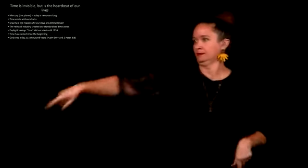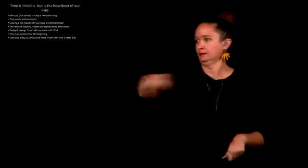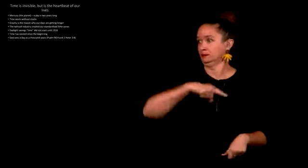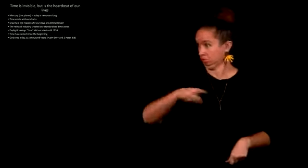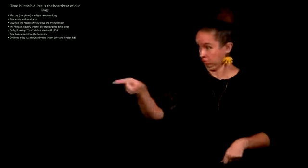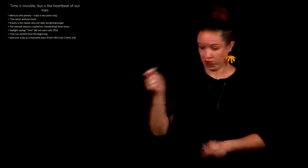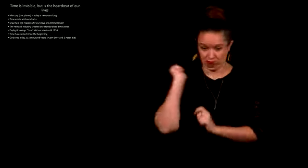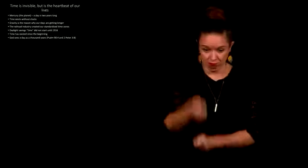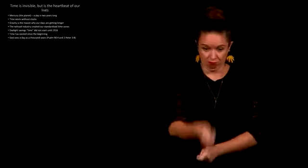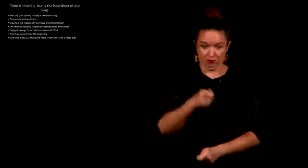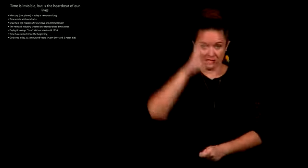did that.